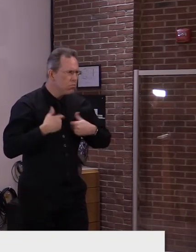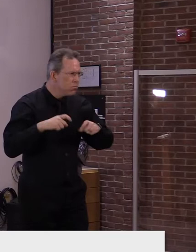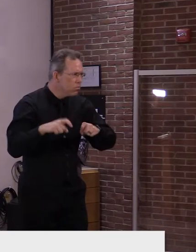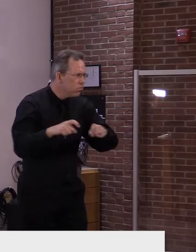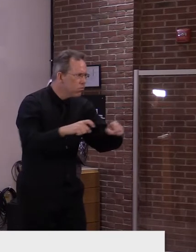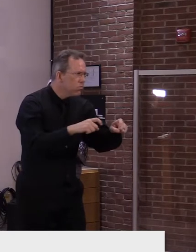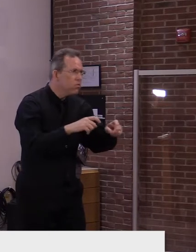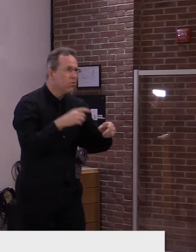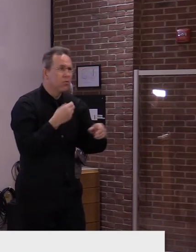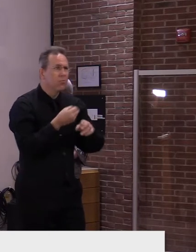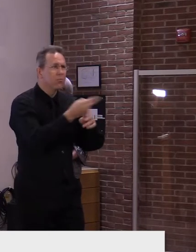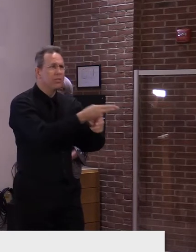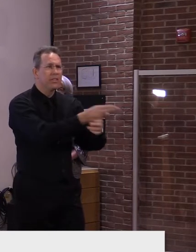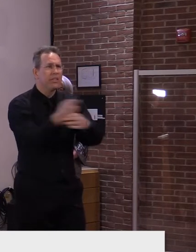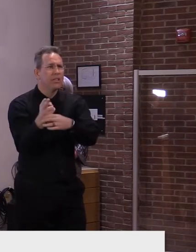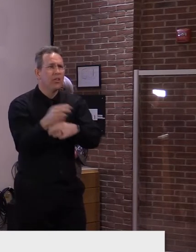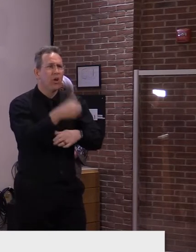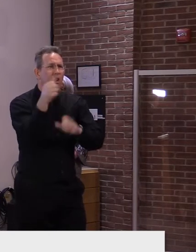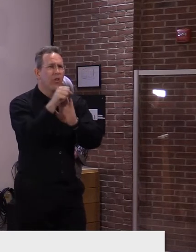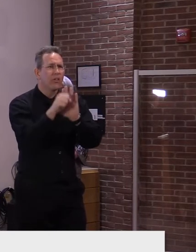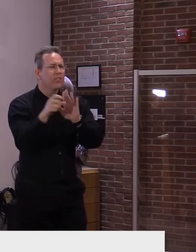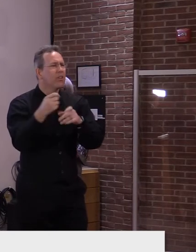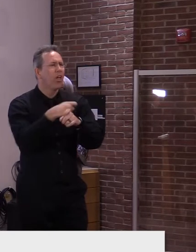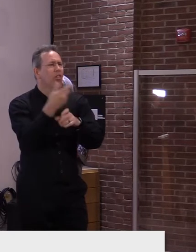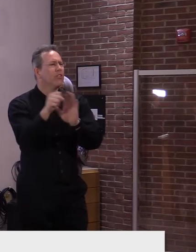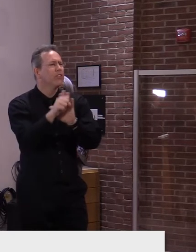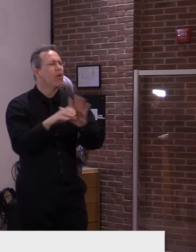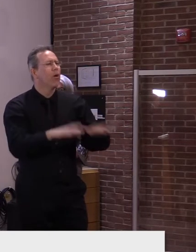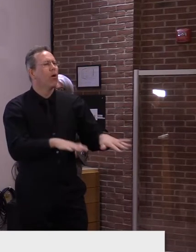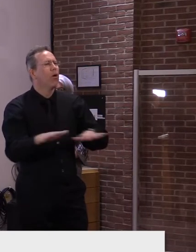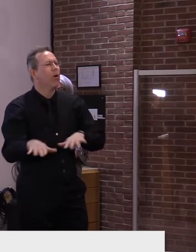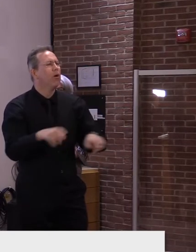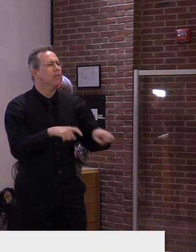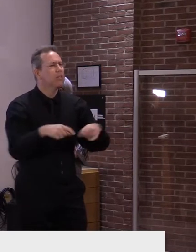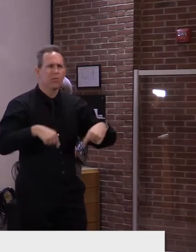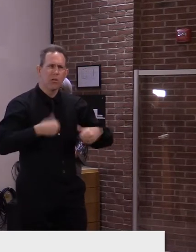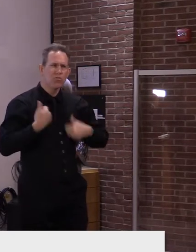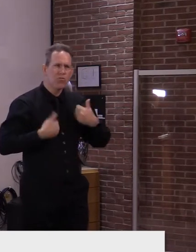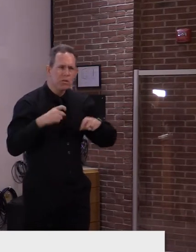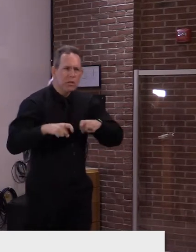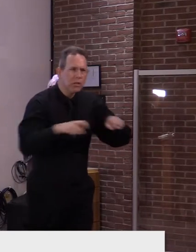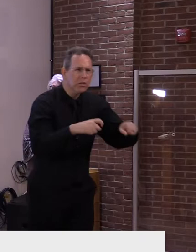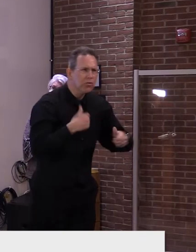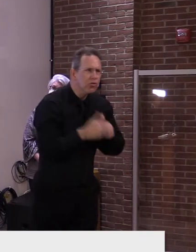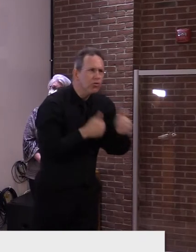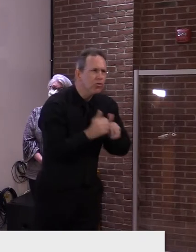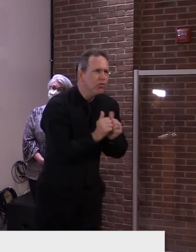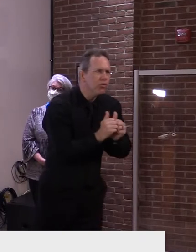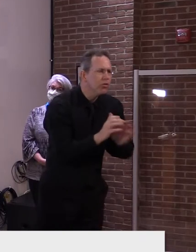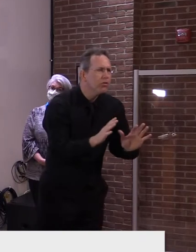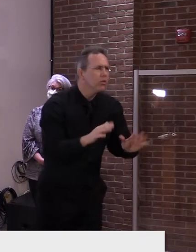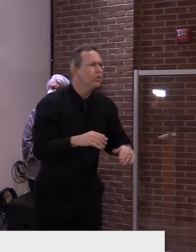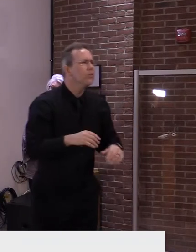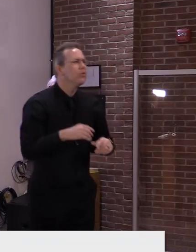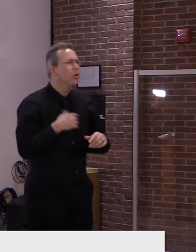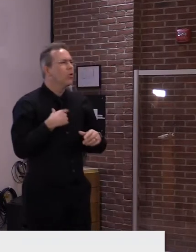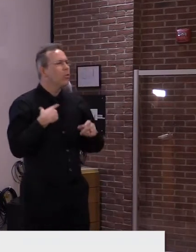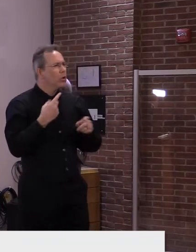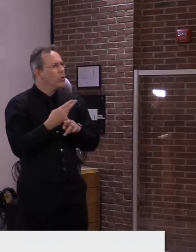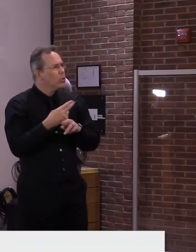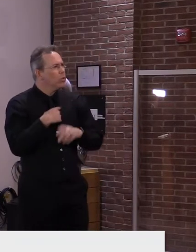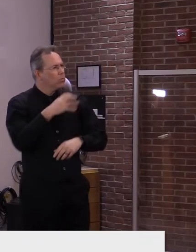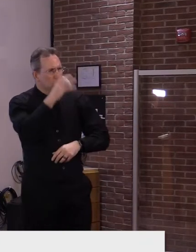and we have continued to have a number of people utilizing that platform, which we advocate